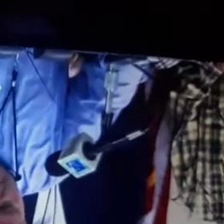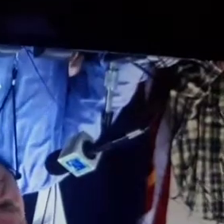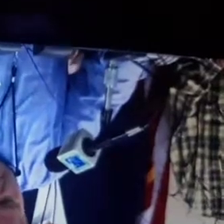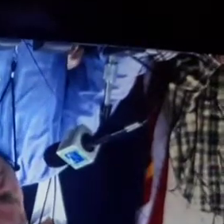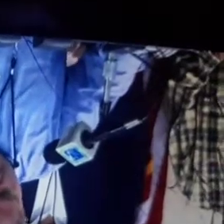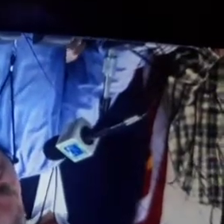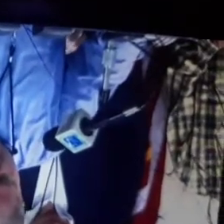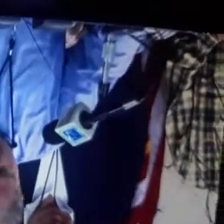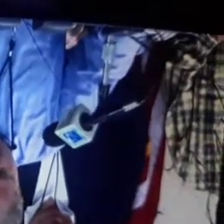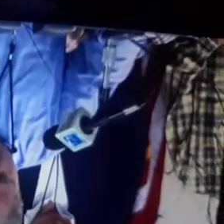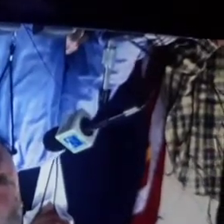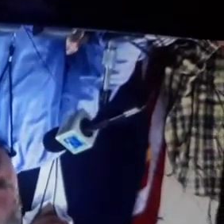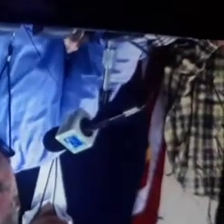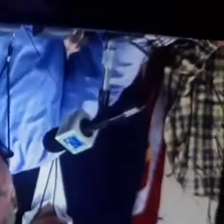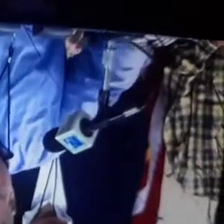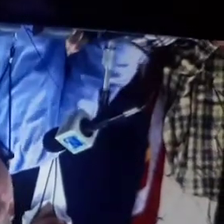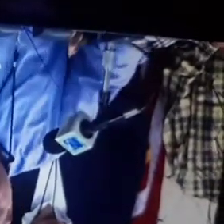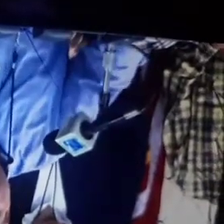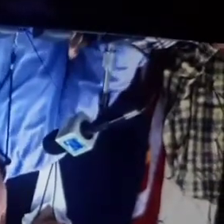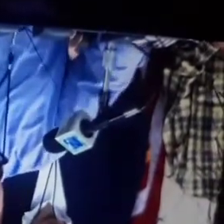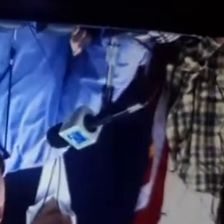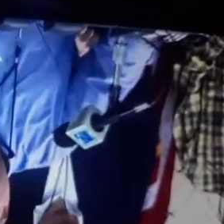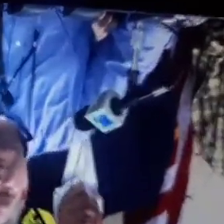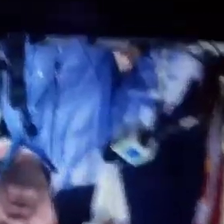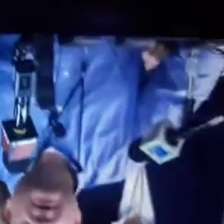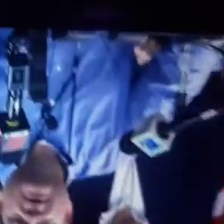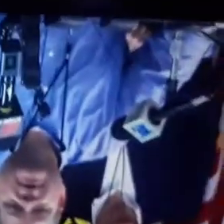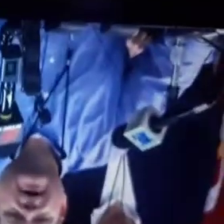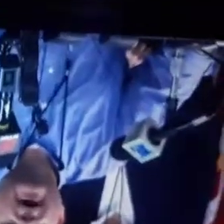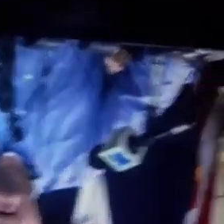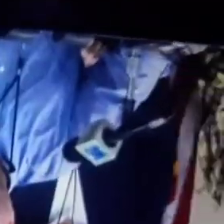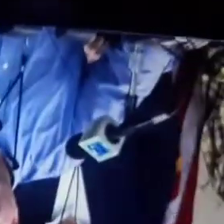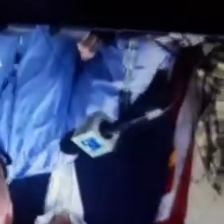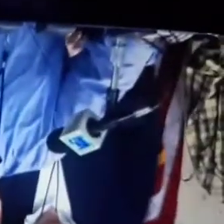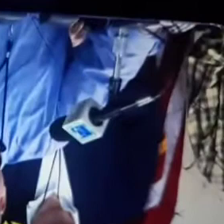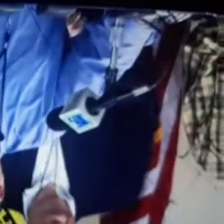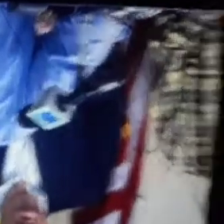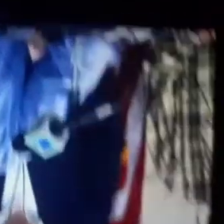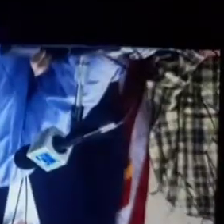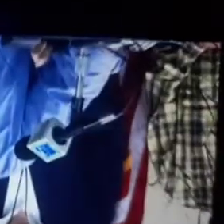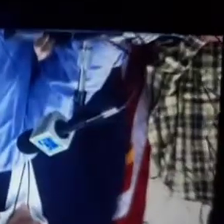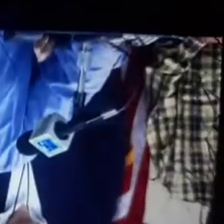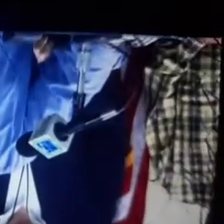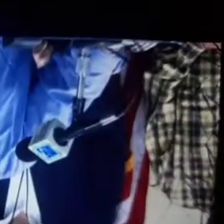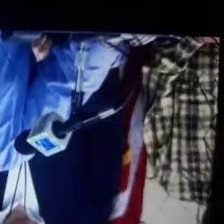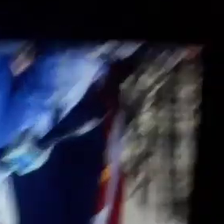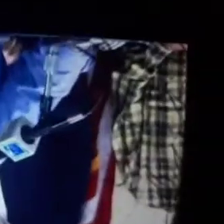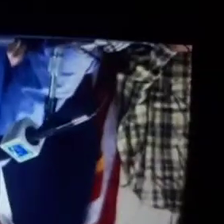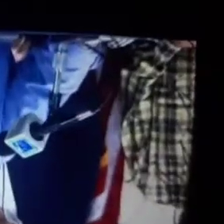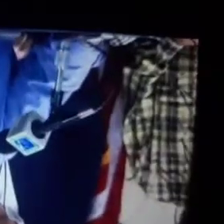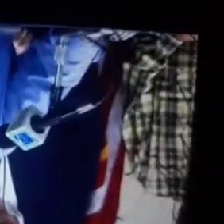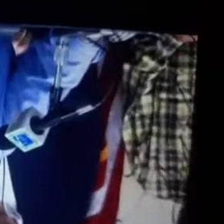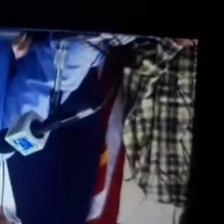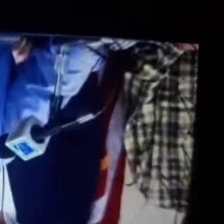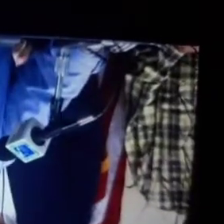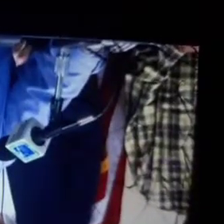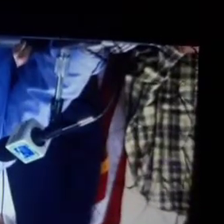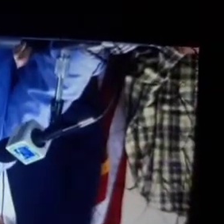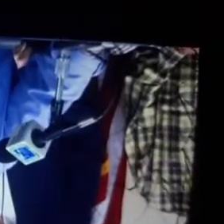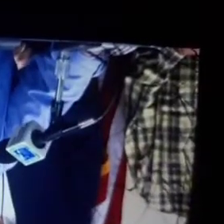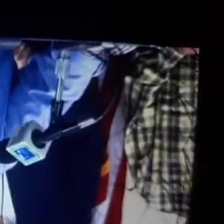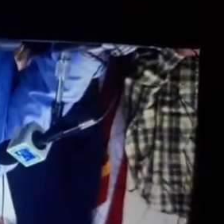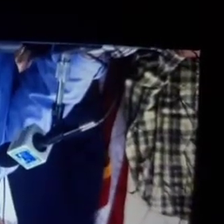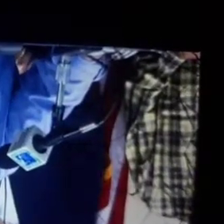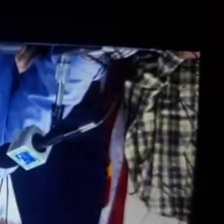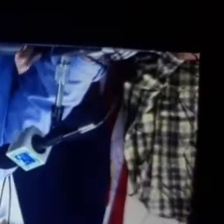area. As a former county council chairman, and at the risk of being an officious intermeddler, as a